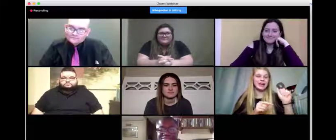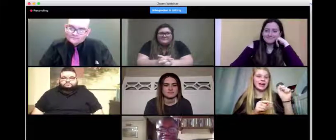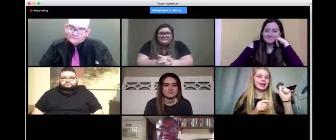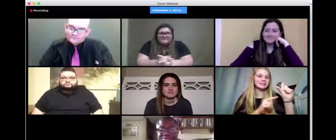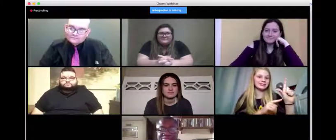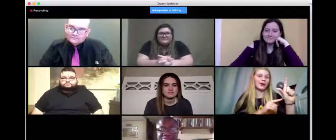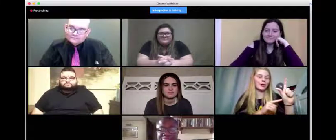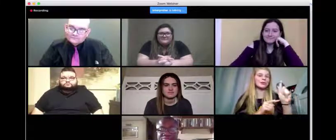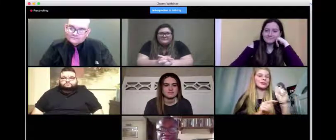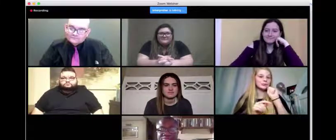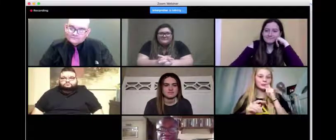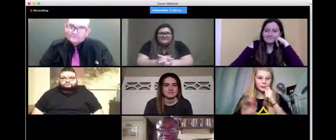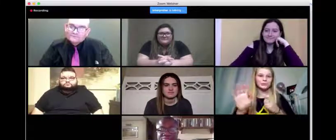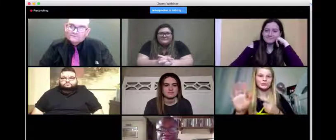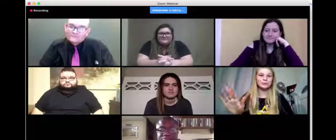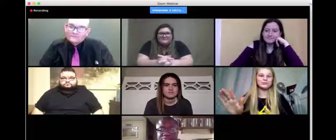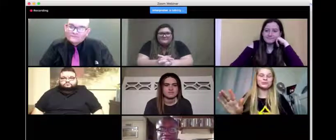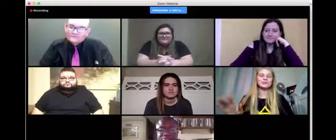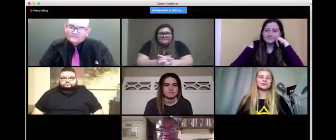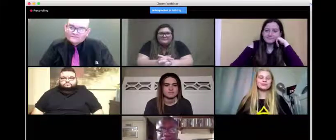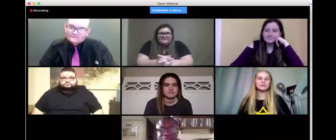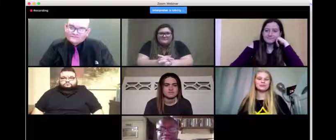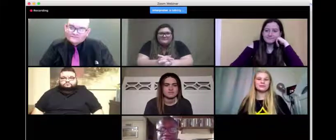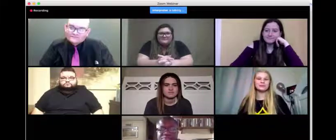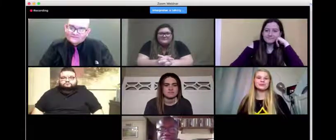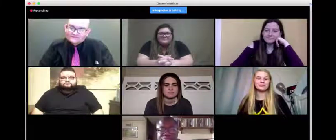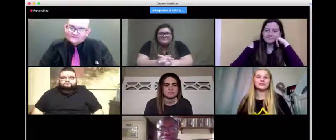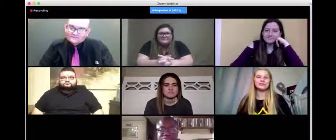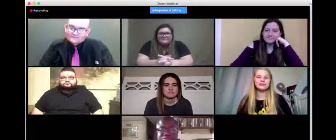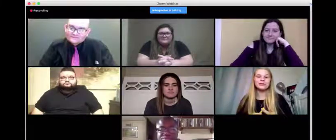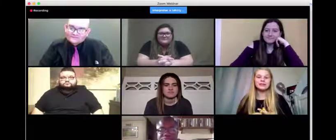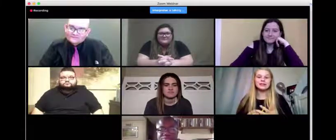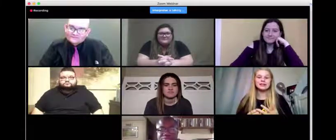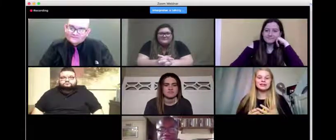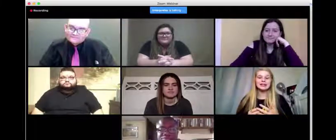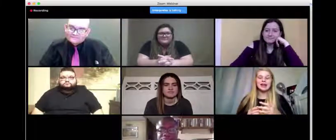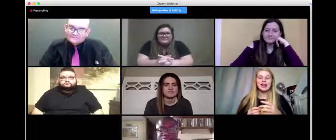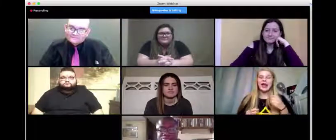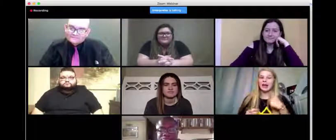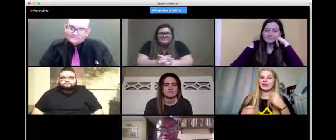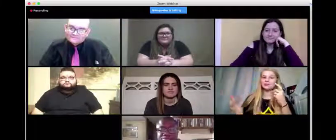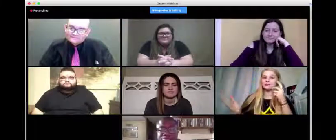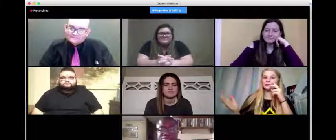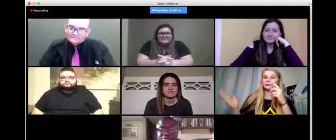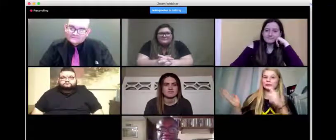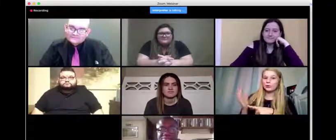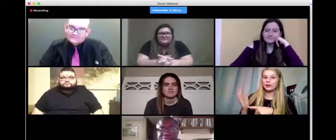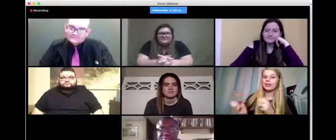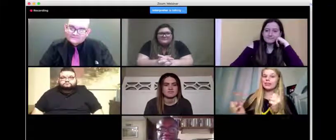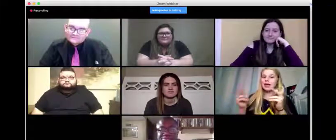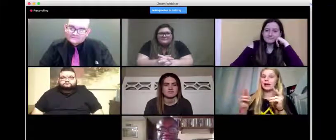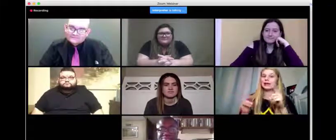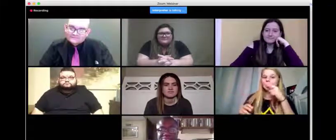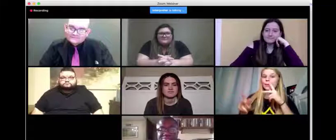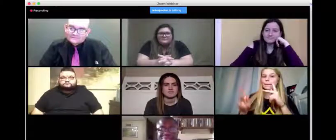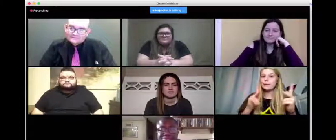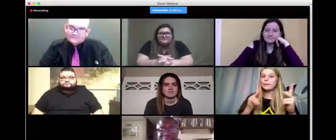media. Also, though, I've noticed a lot of hearing people are starting to sign and they're videoing themselves signing.